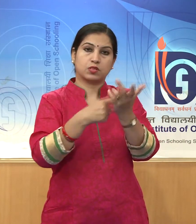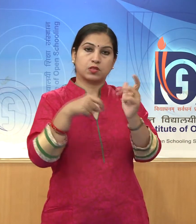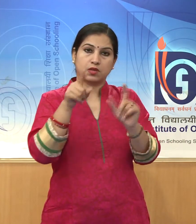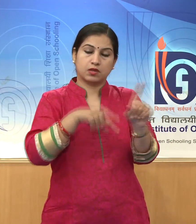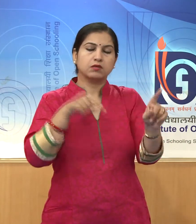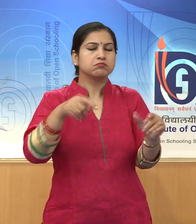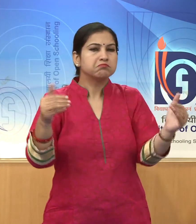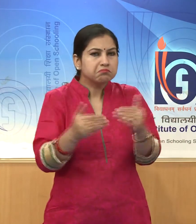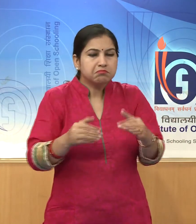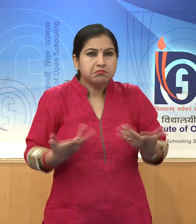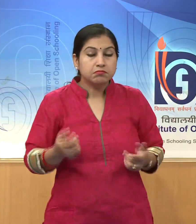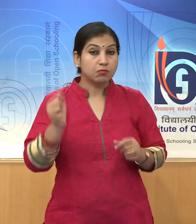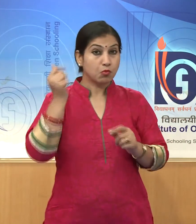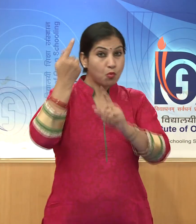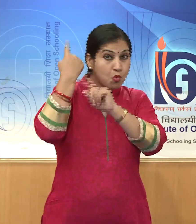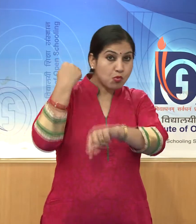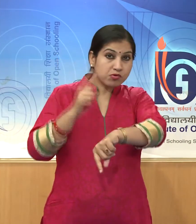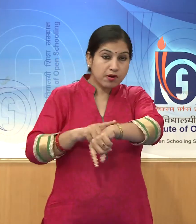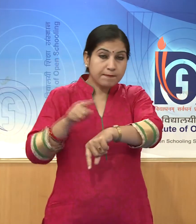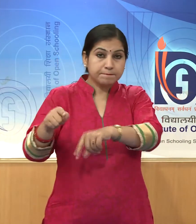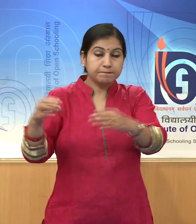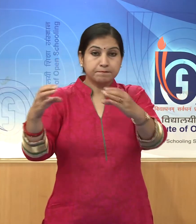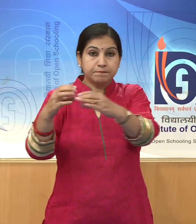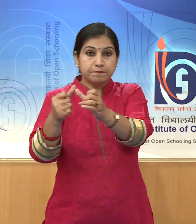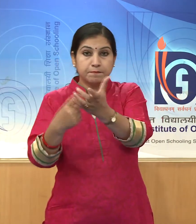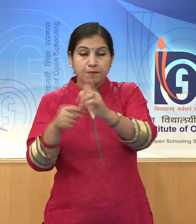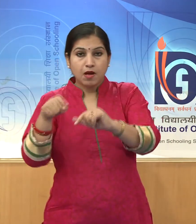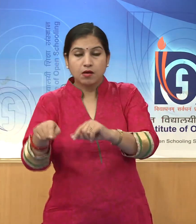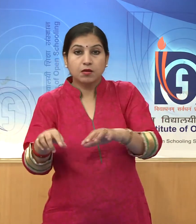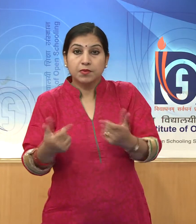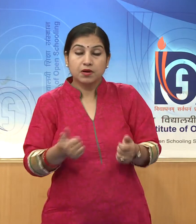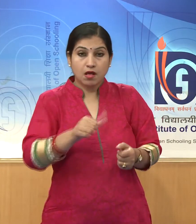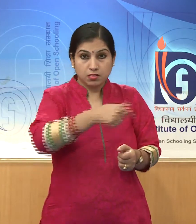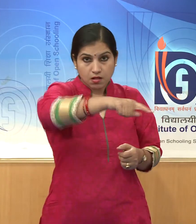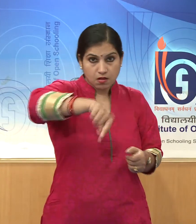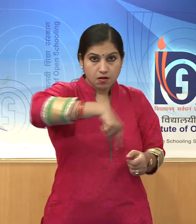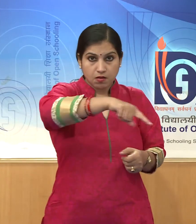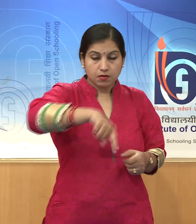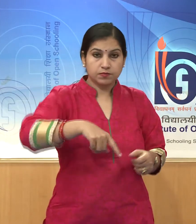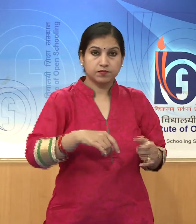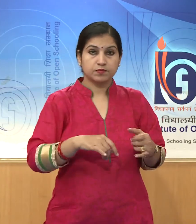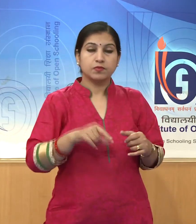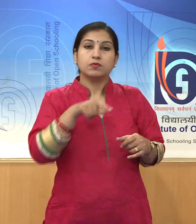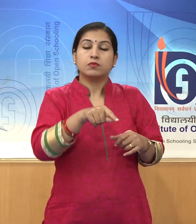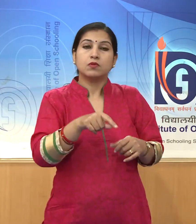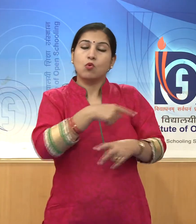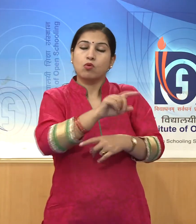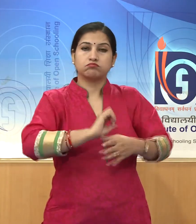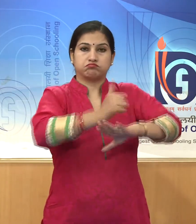in contemporary art, while Sarada Ukil established